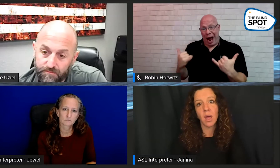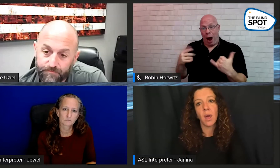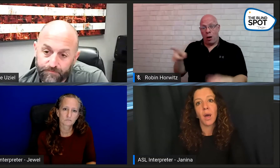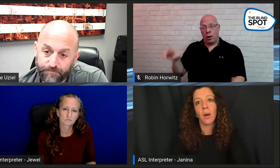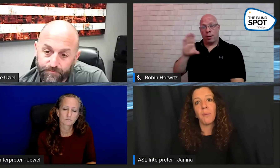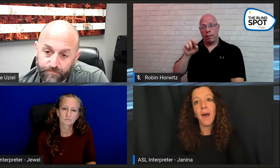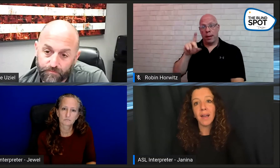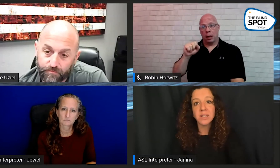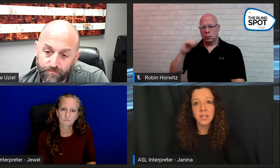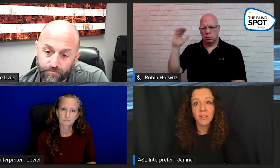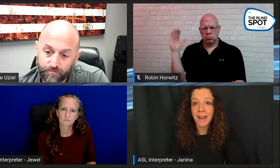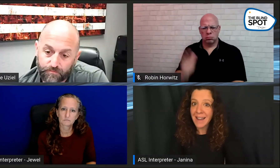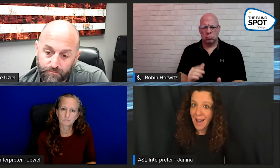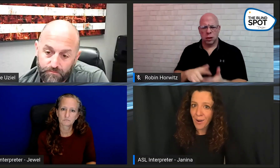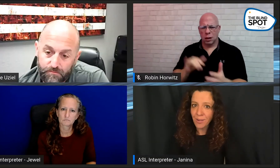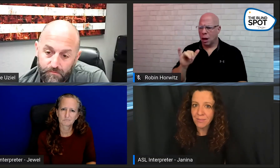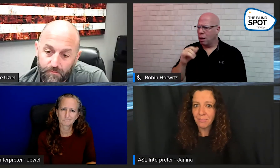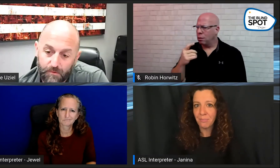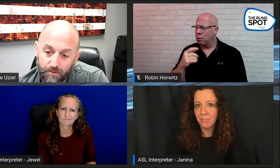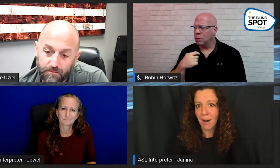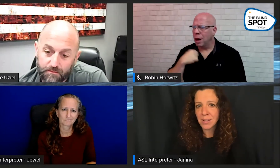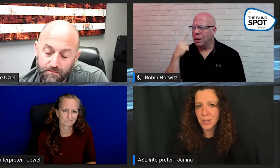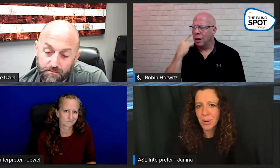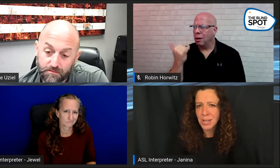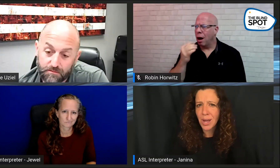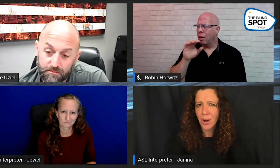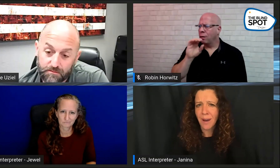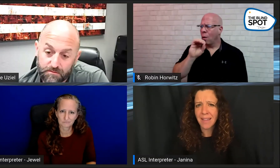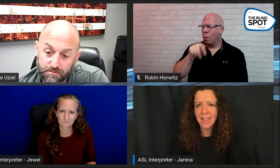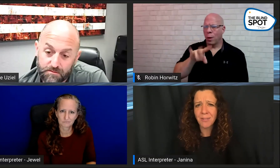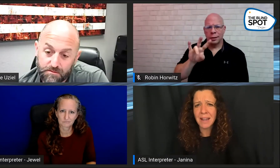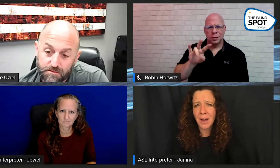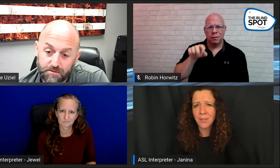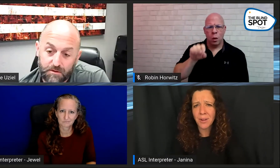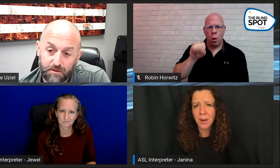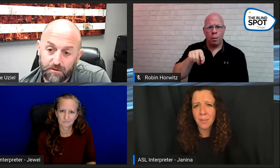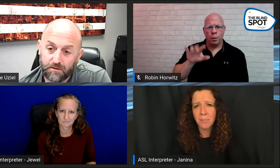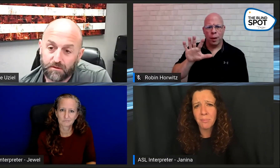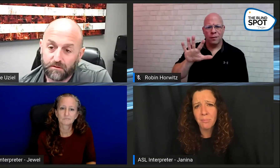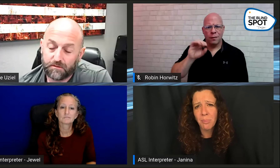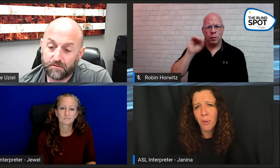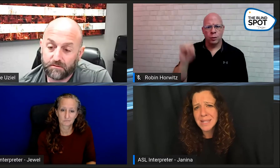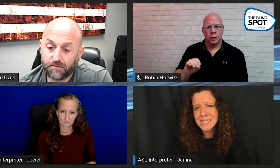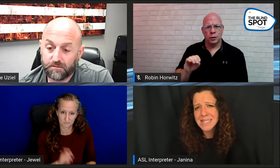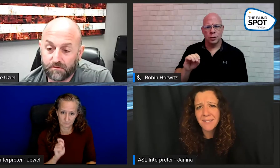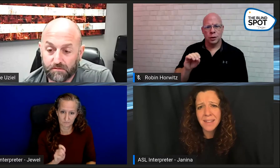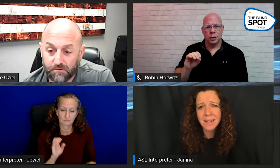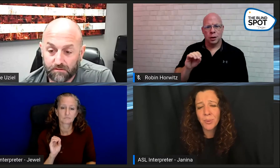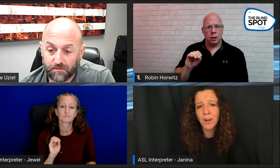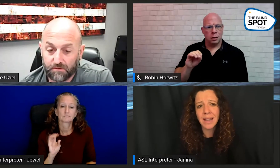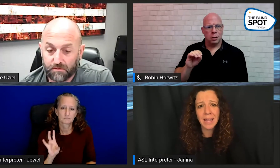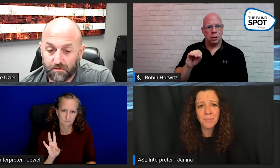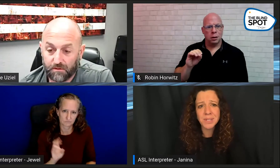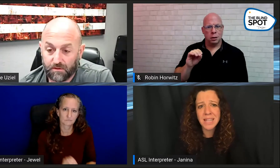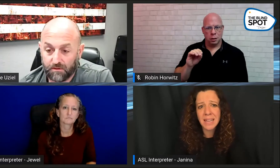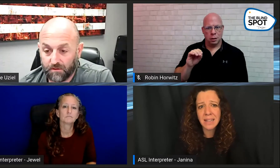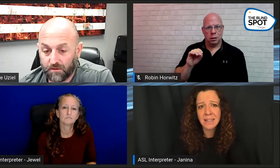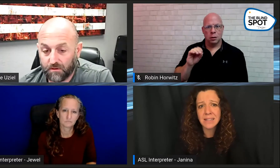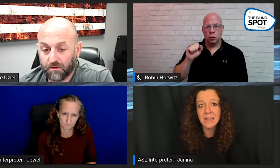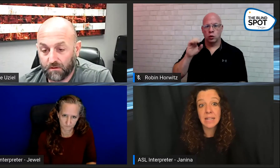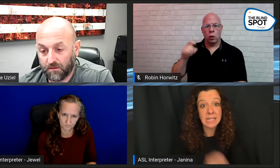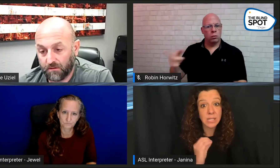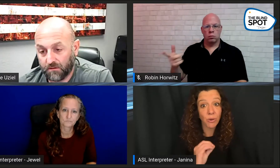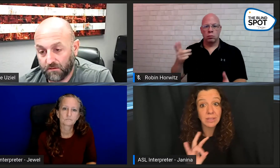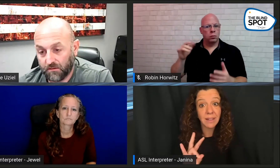investments. But right now, bonds are pretty low. I think right now they're 0.7,